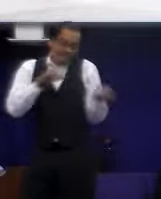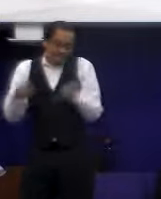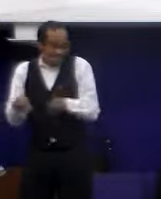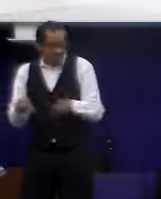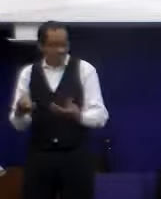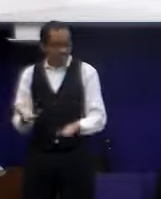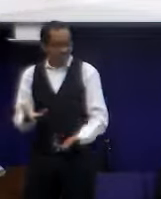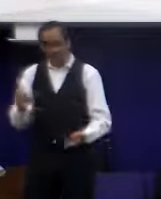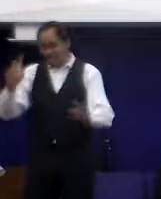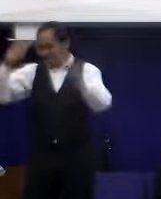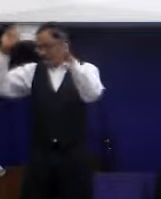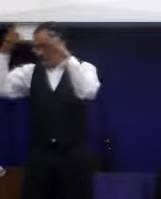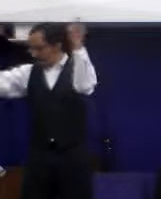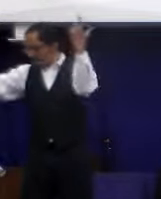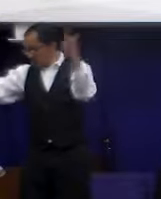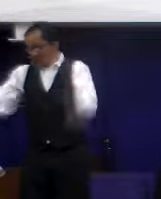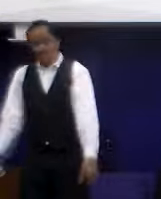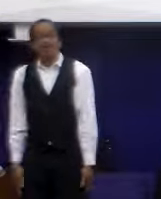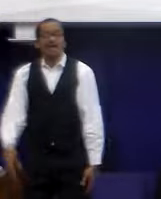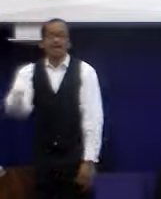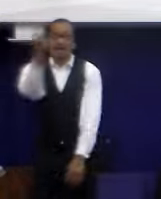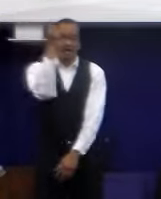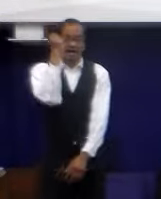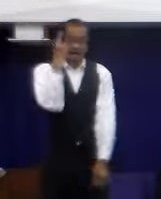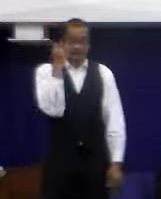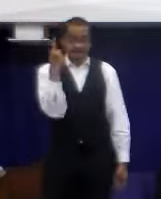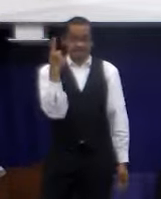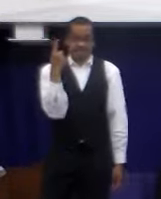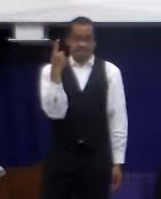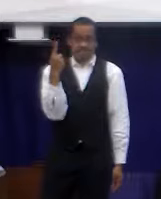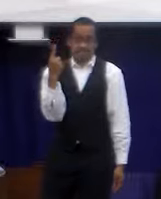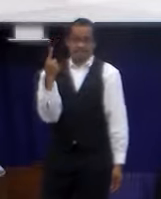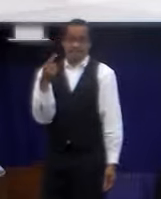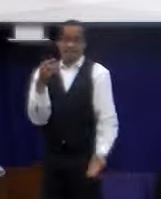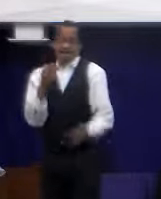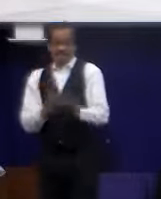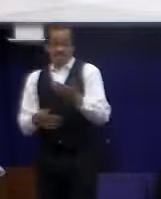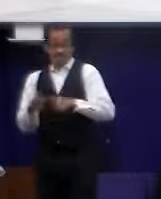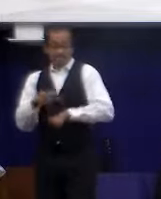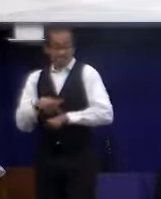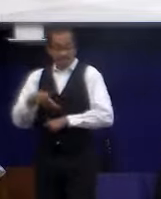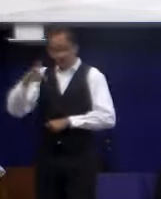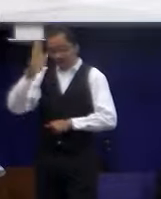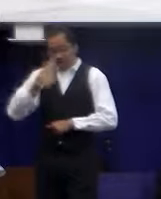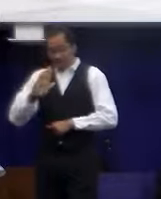Amen. Hallelujah. Amen. Because look, sometimes God he drops in